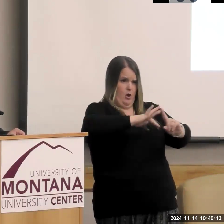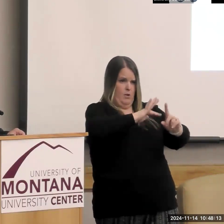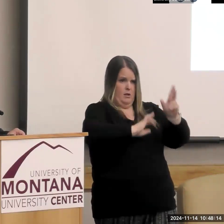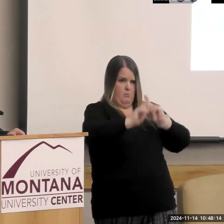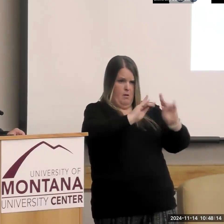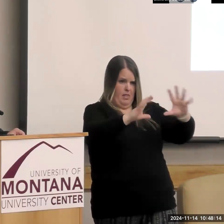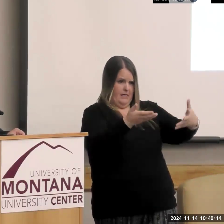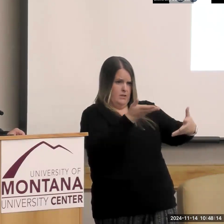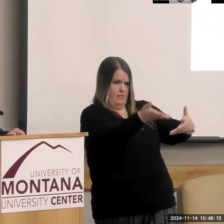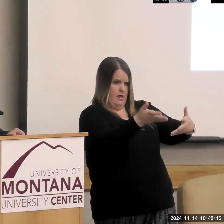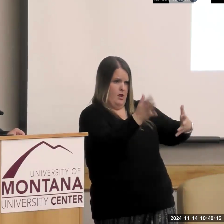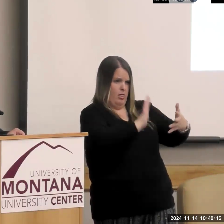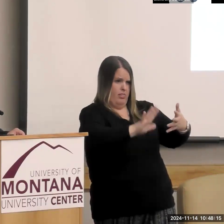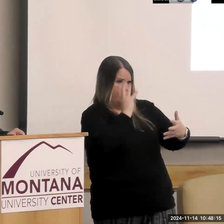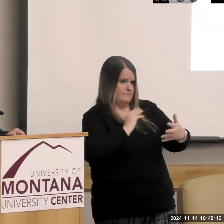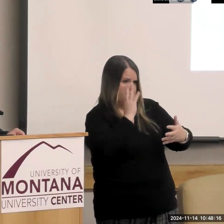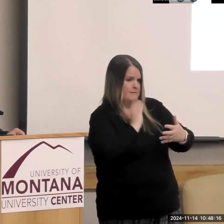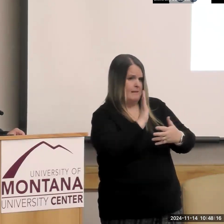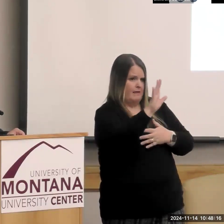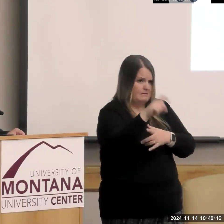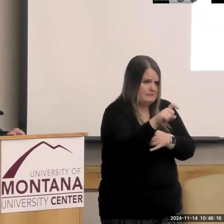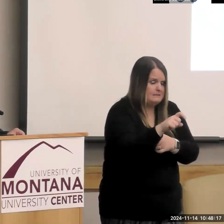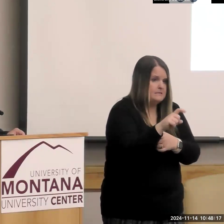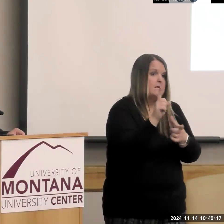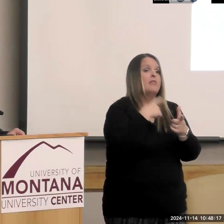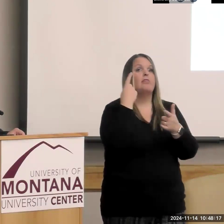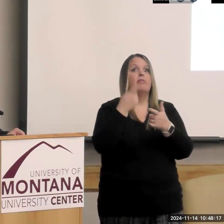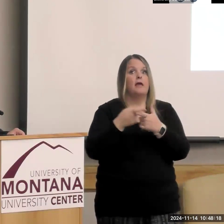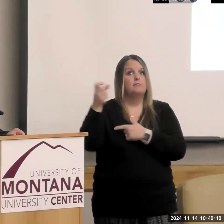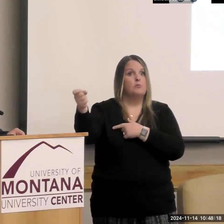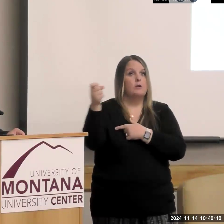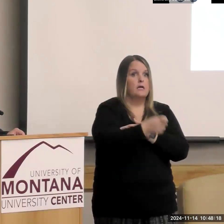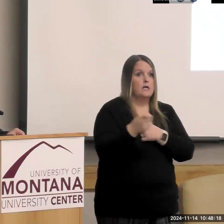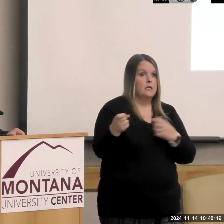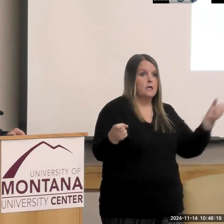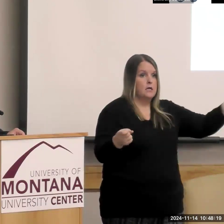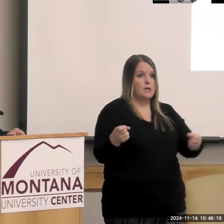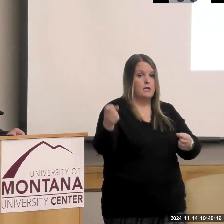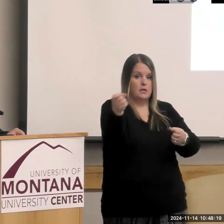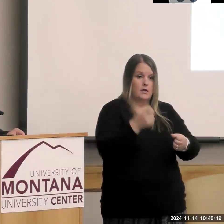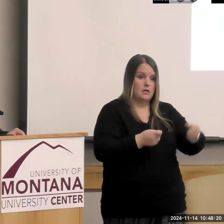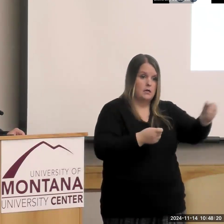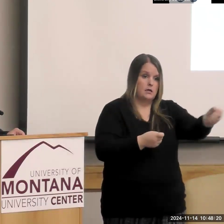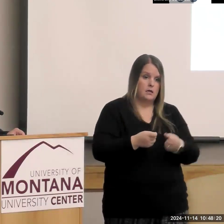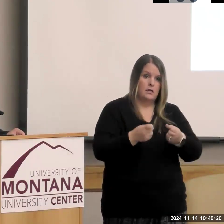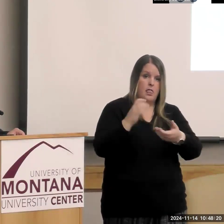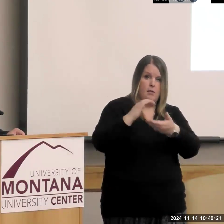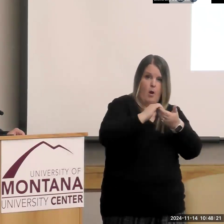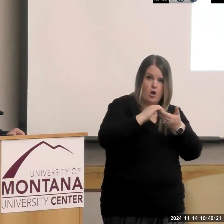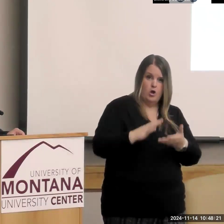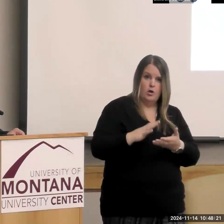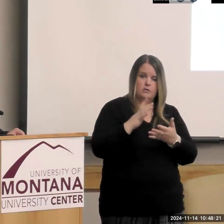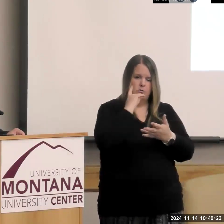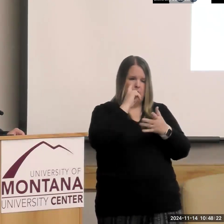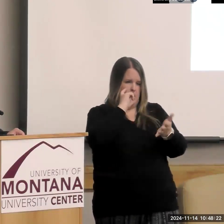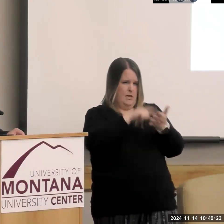the experiences of that population. Then we bring in from the community all those partners. We identify what the challenges are. We prioritize